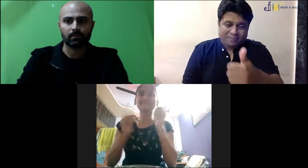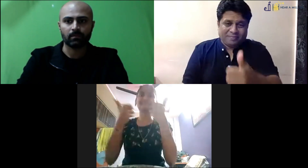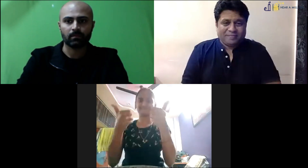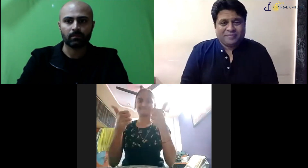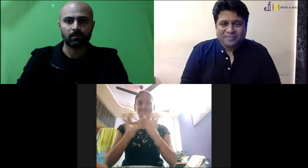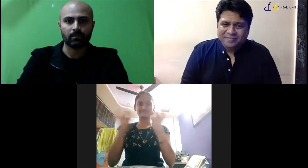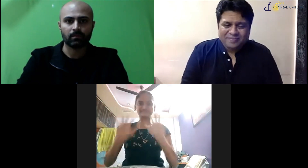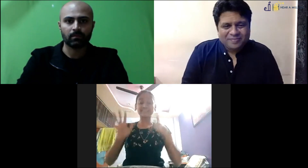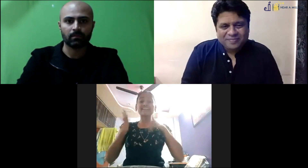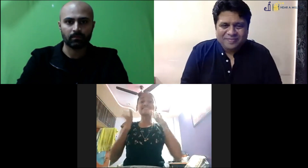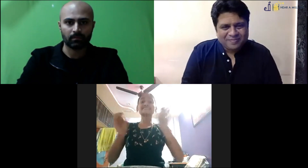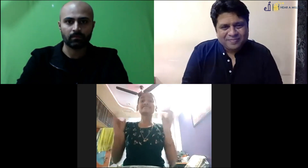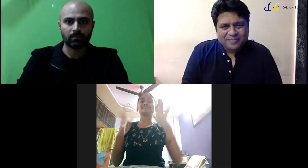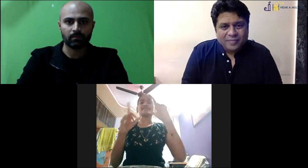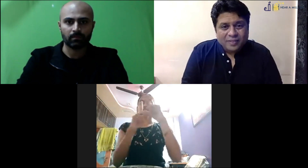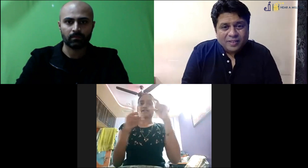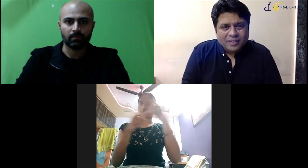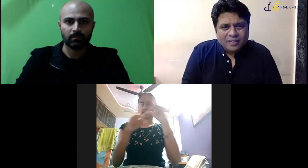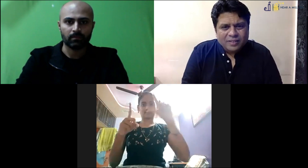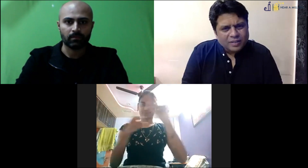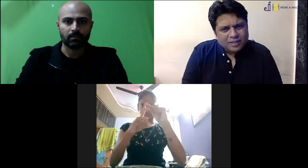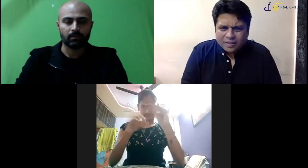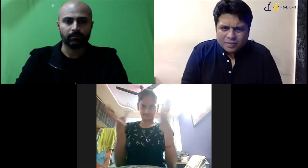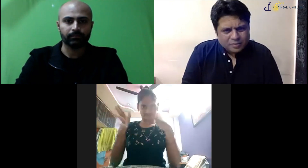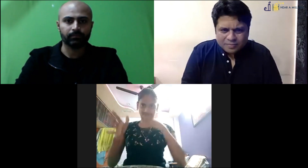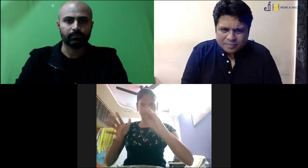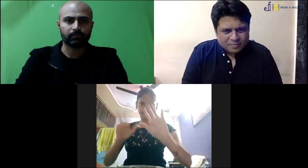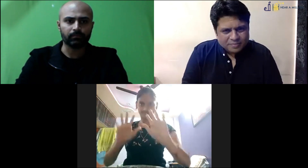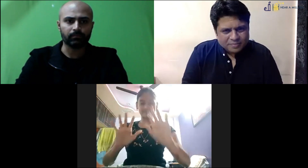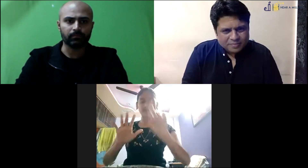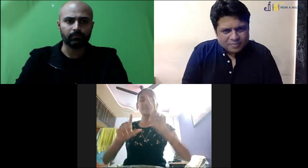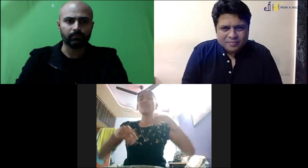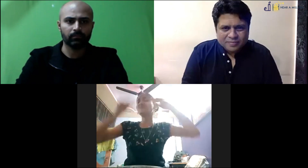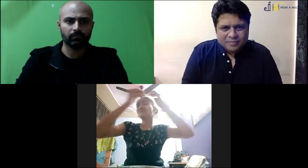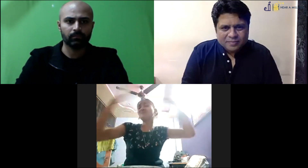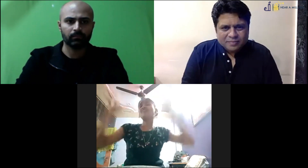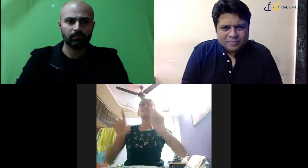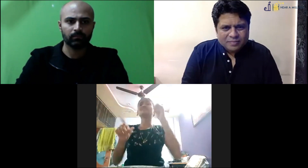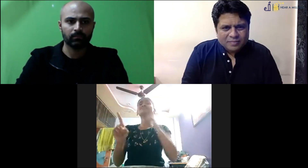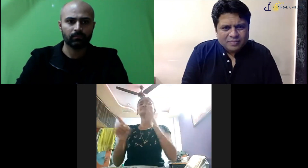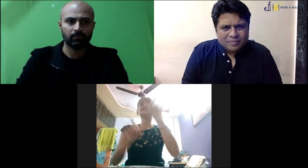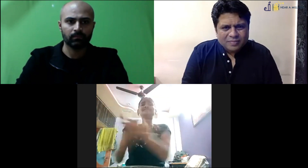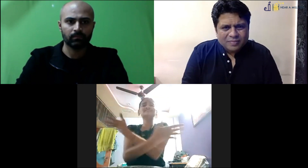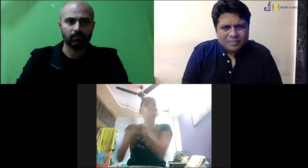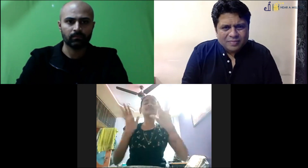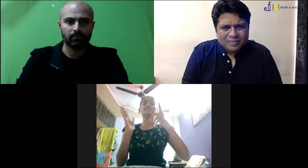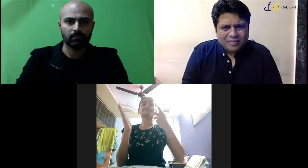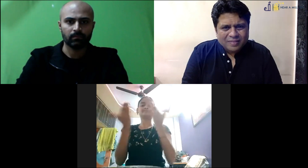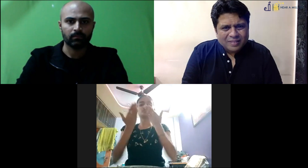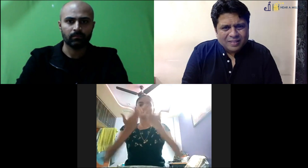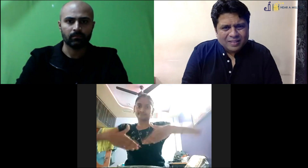Yeah, what is that place? Okay. So with DLP, how I